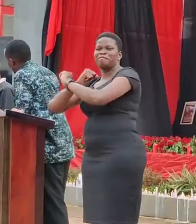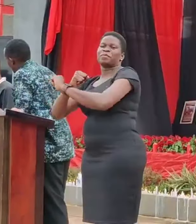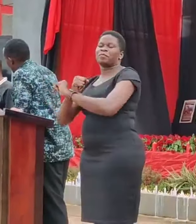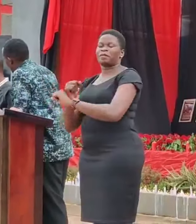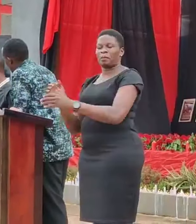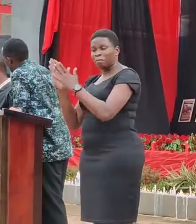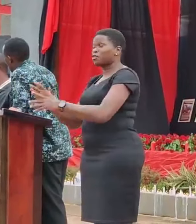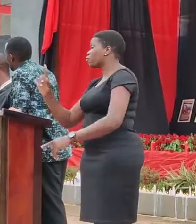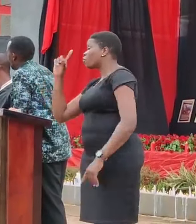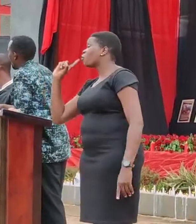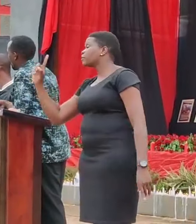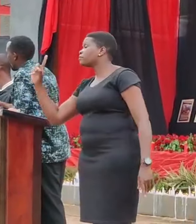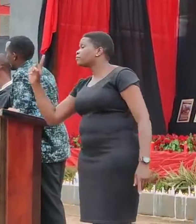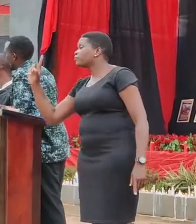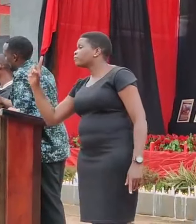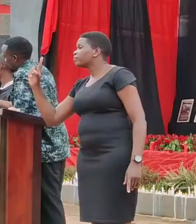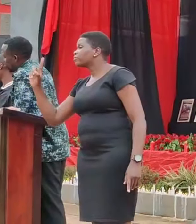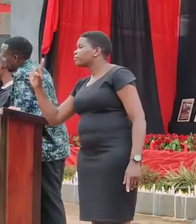ngogu